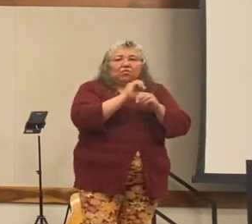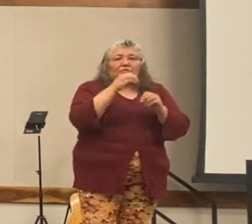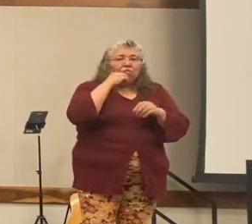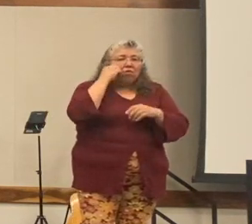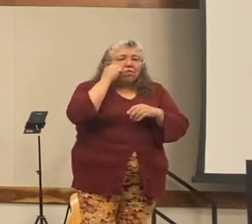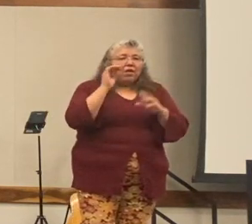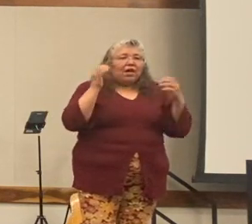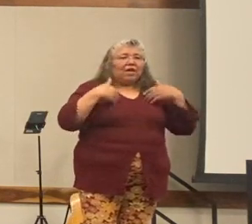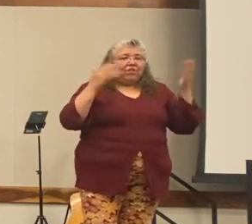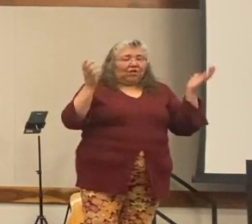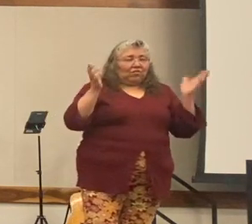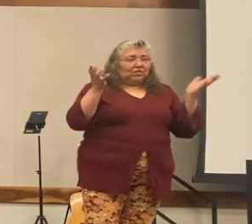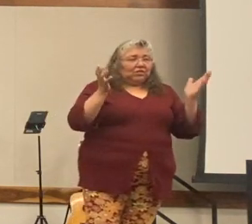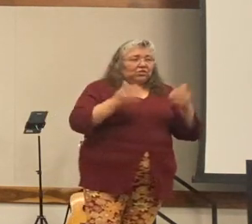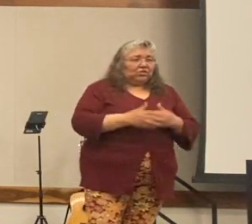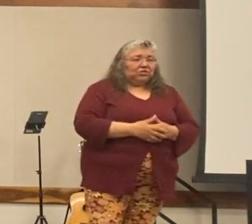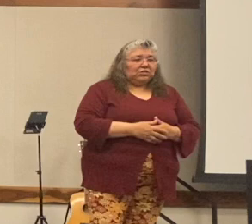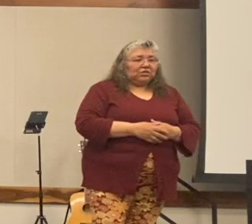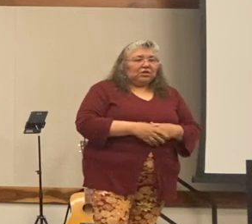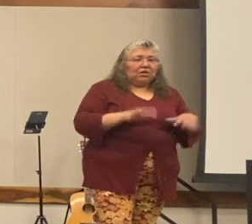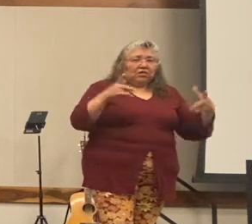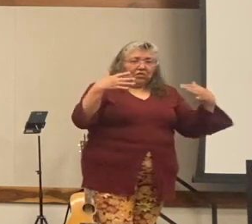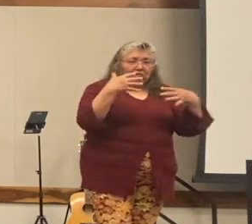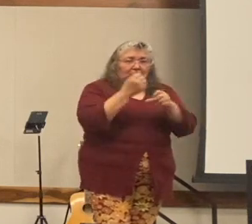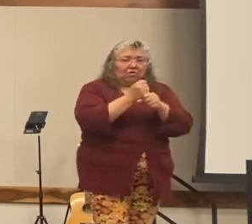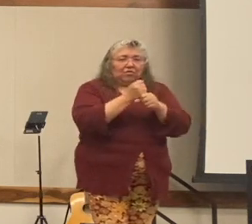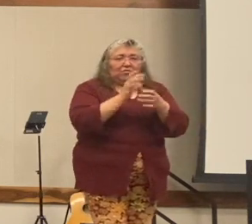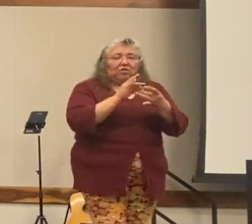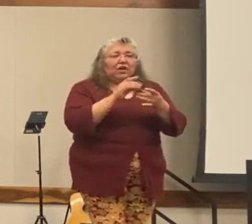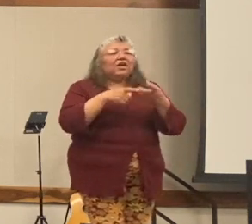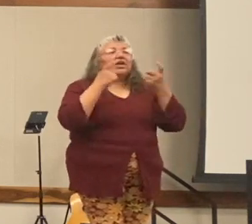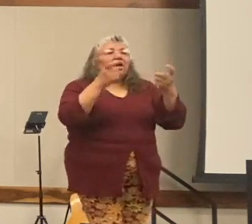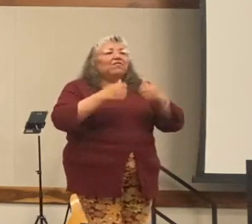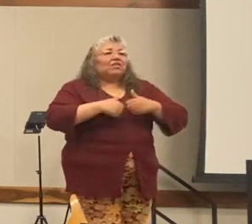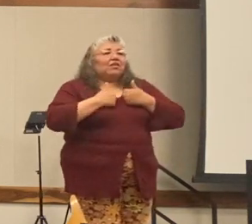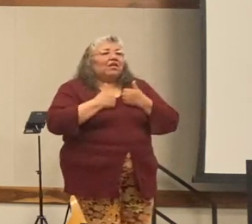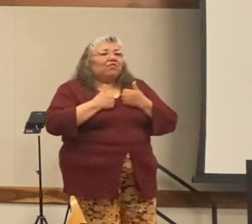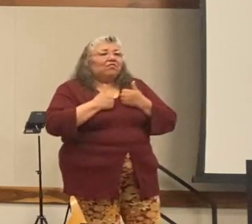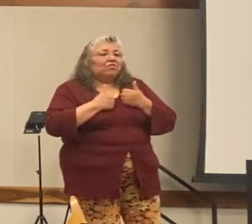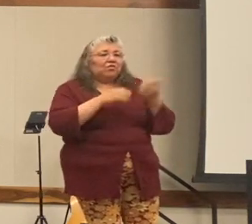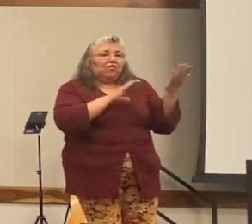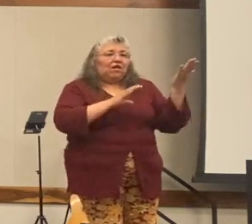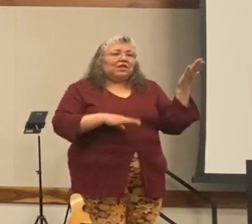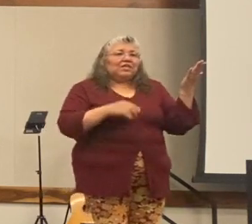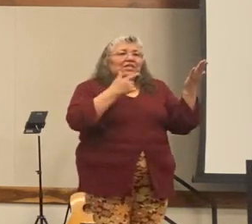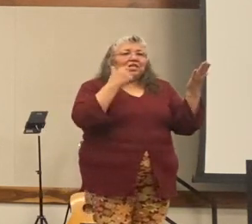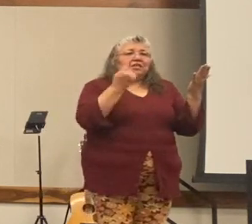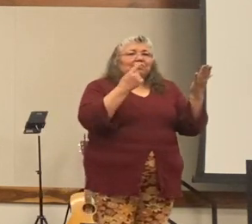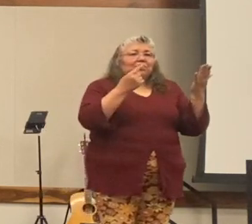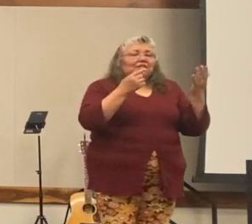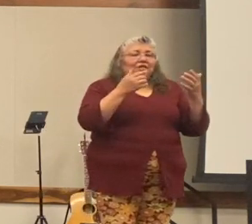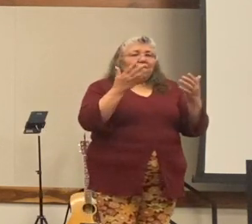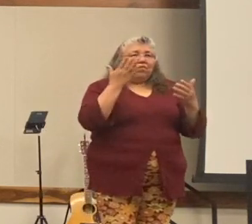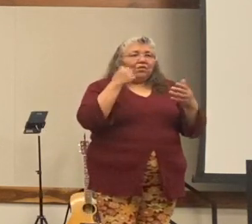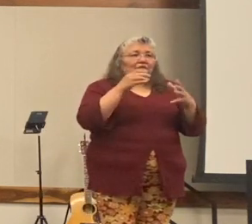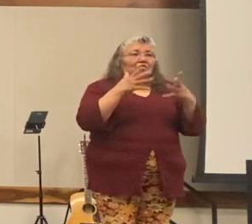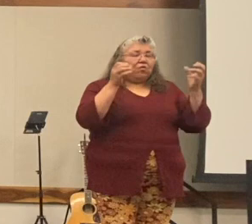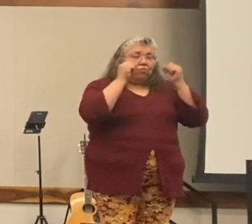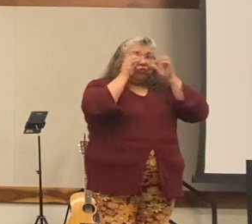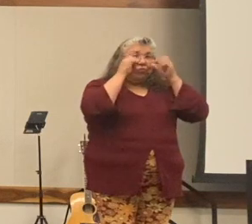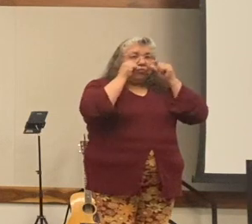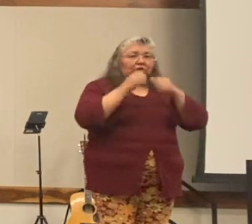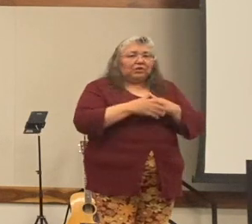just having this conversation. And long story short, he gave his life to Christ. And he said something that was so profound. He